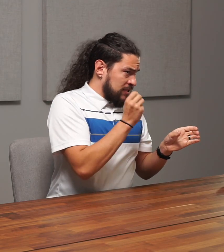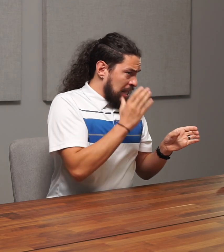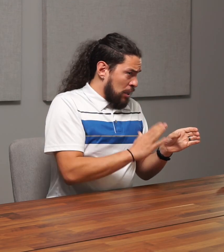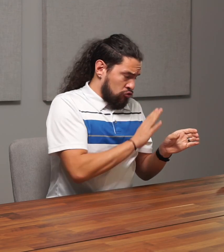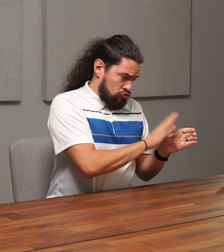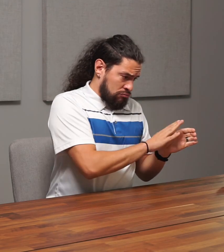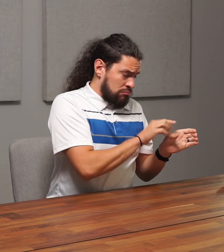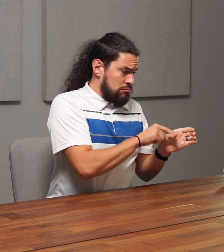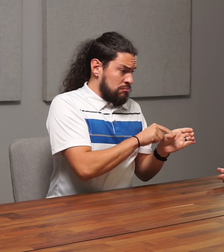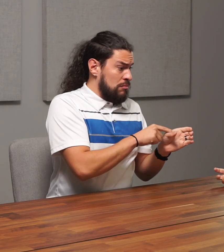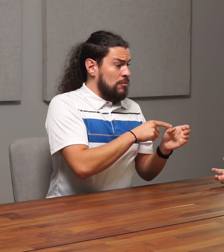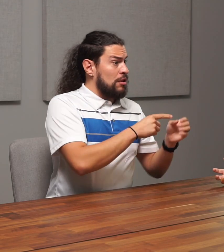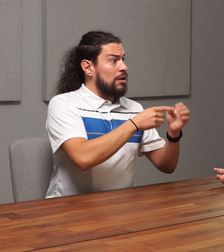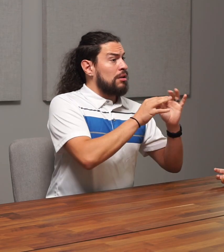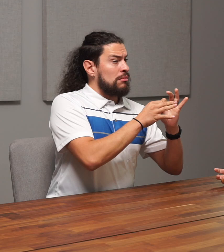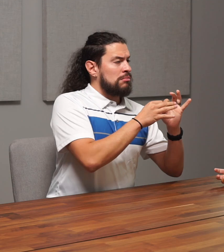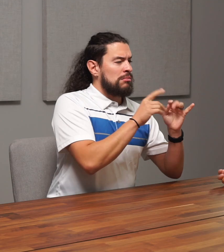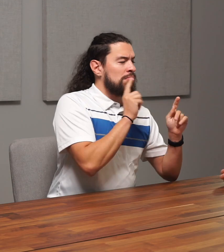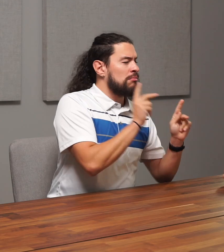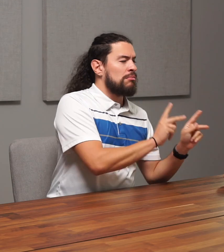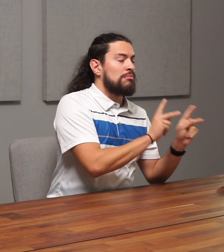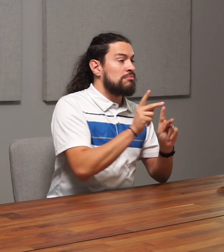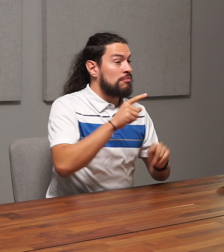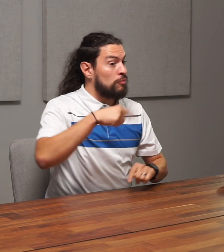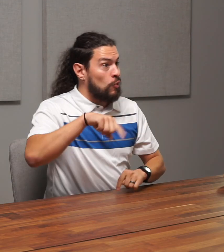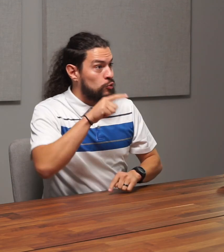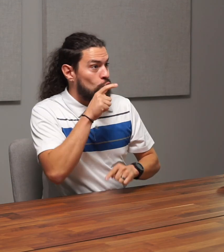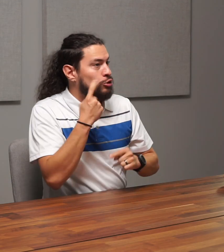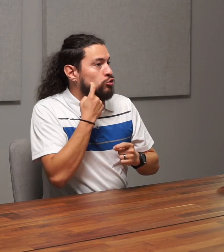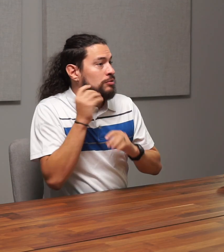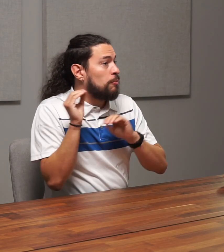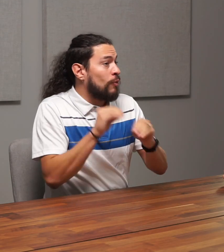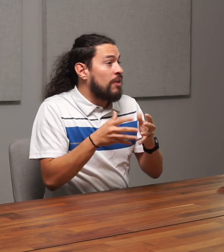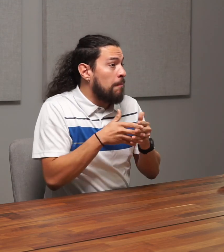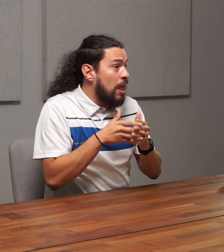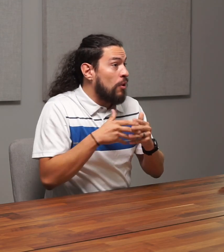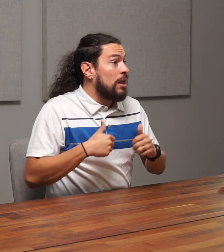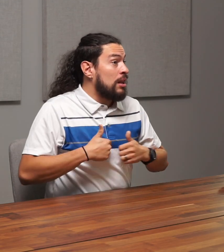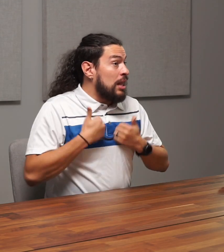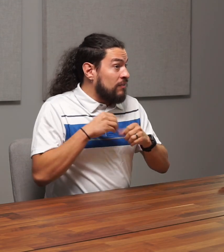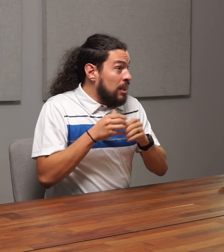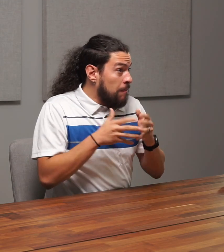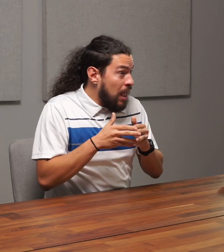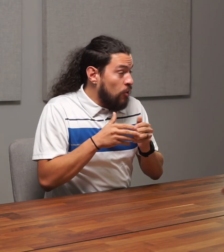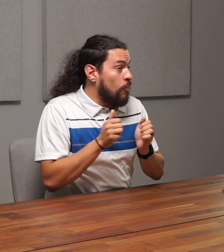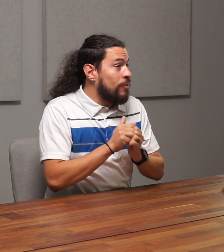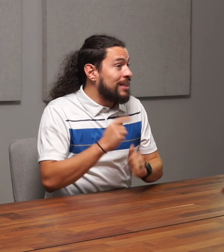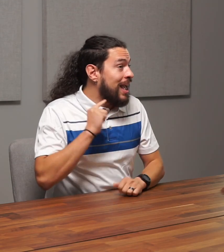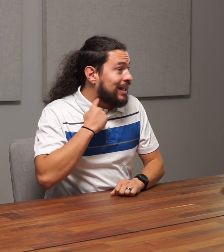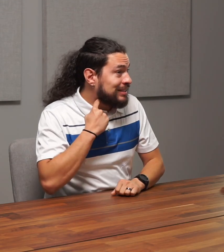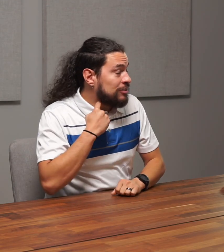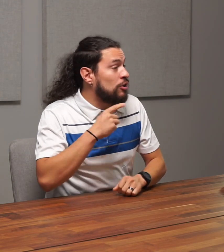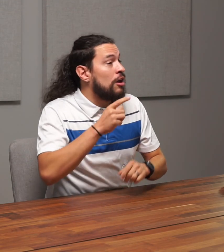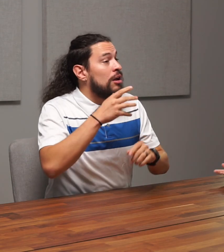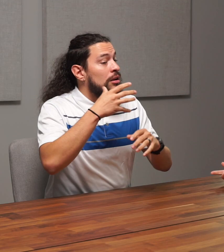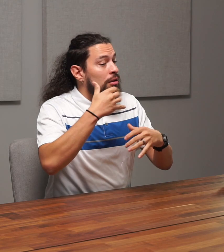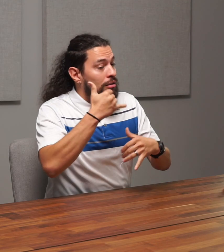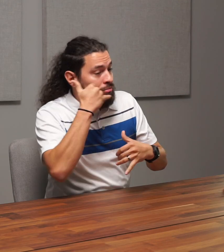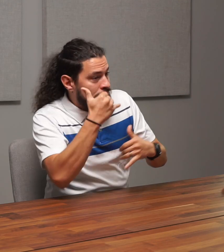etc etc but they're not typically native signers so they are very similar to those who have just moved here to